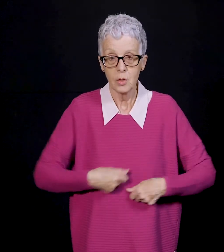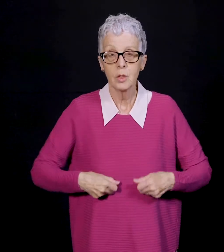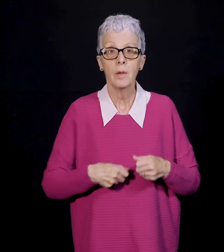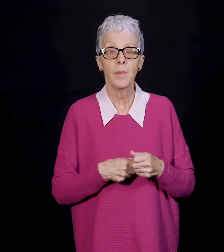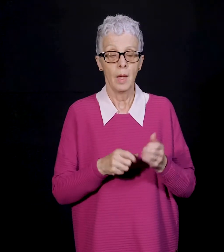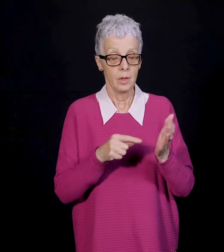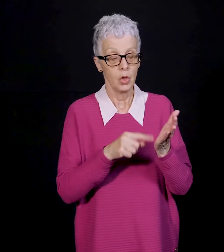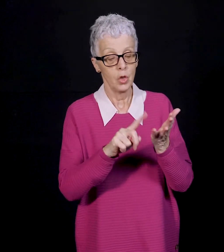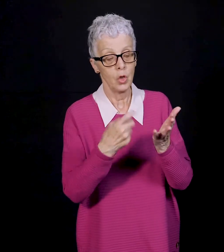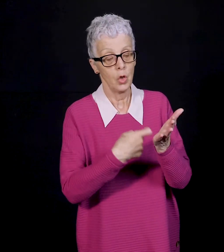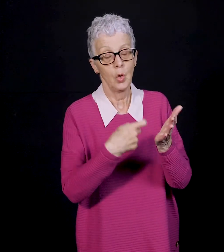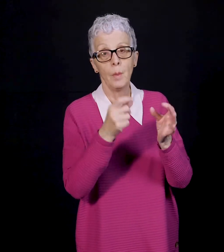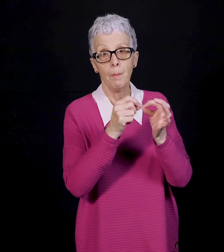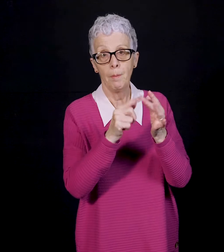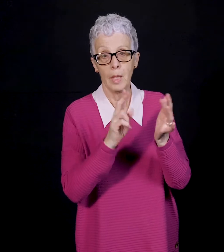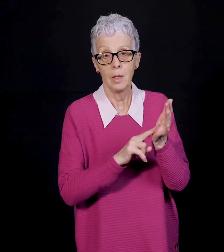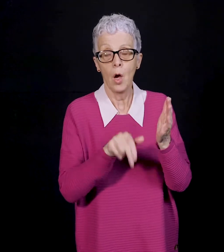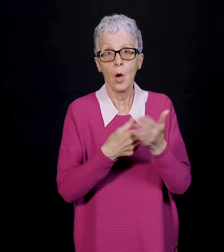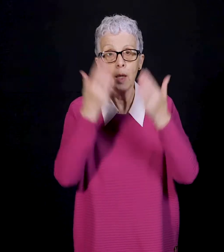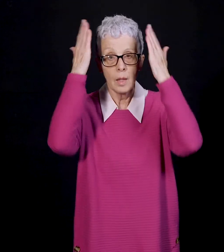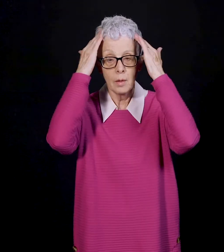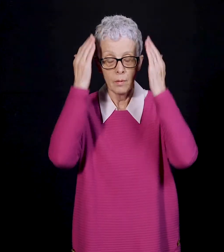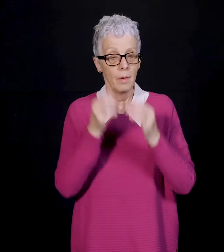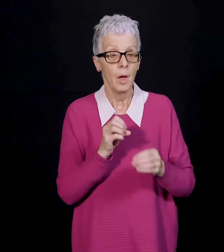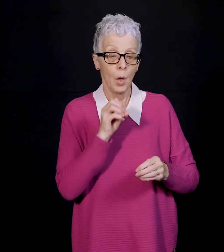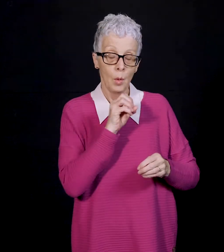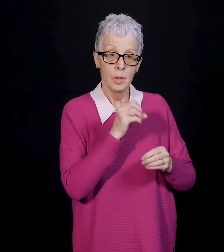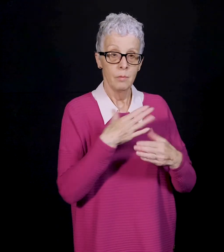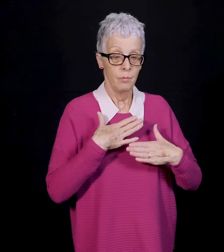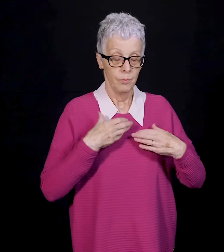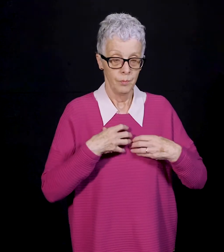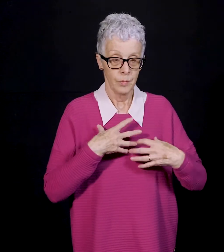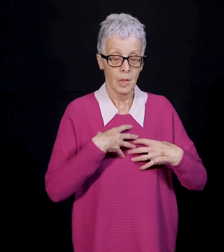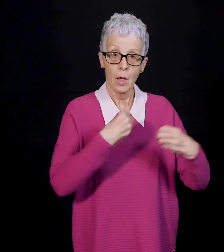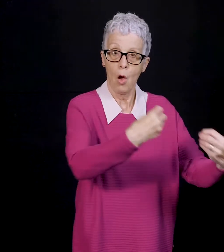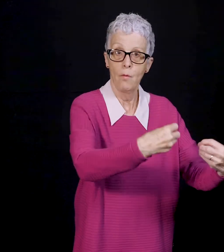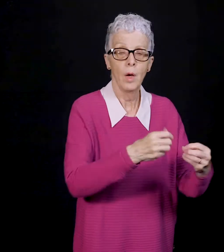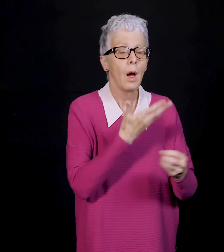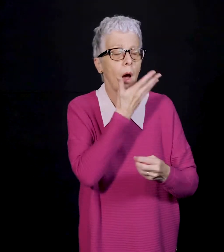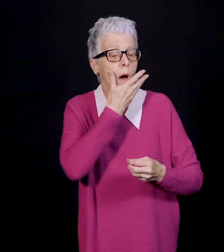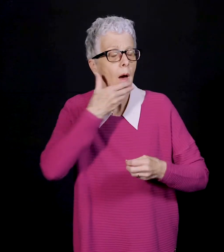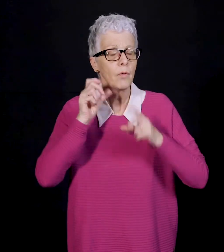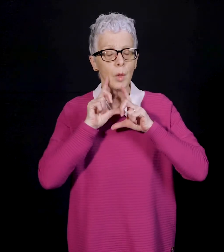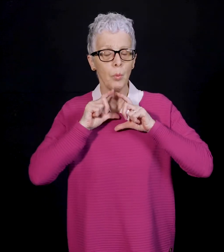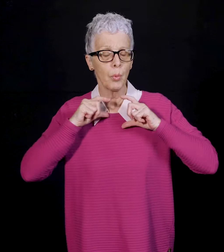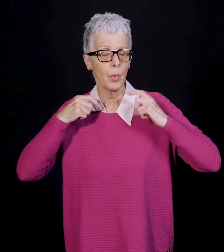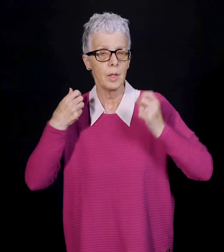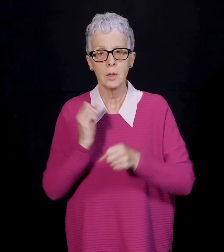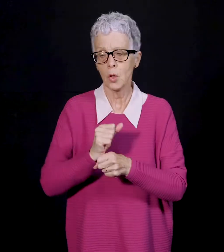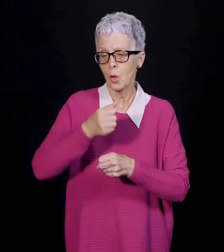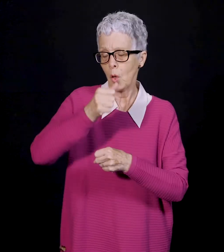on his head. He was to put away all the beautiful priestly robes, the purple, the scarlet, the embroidery, the gold, the